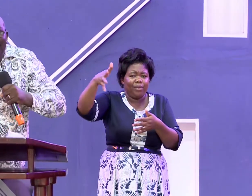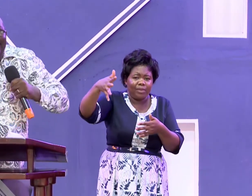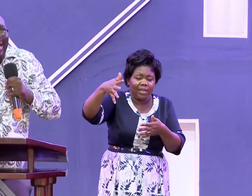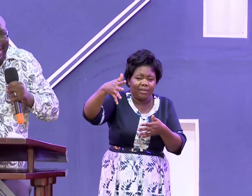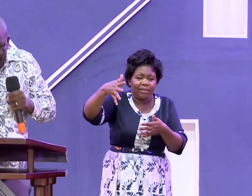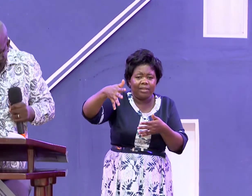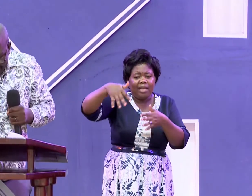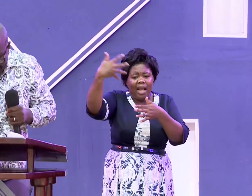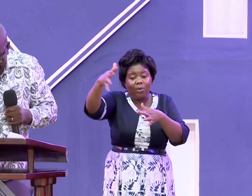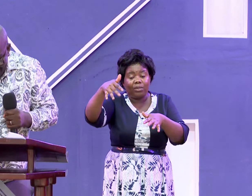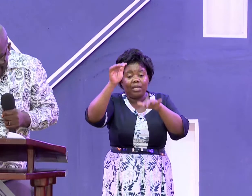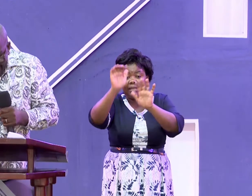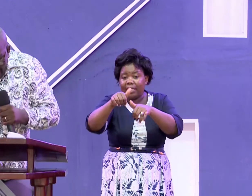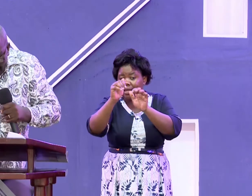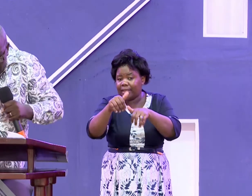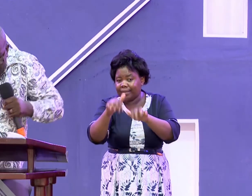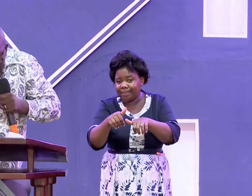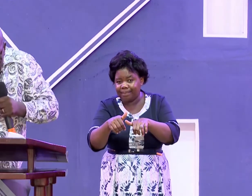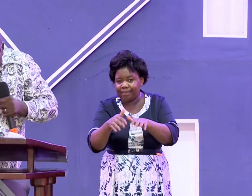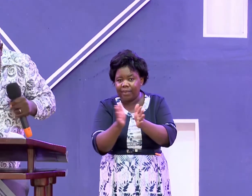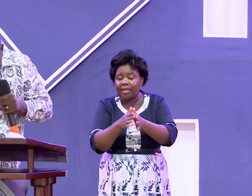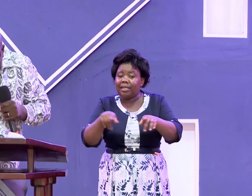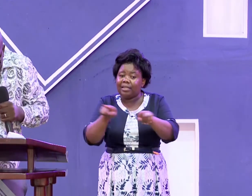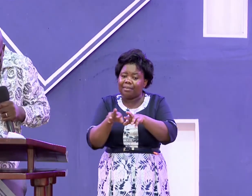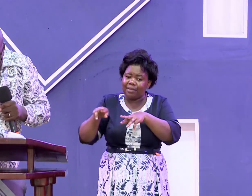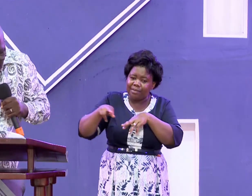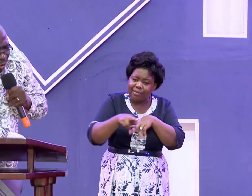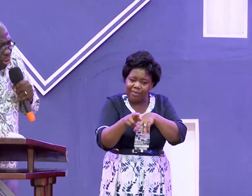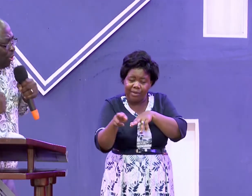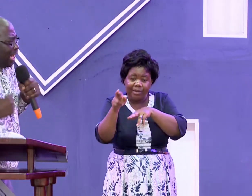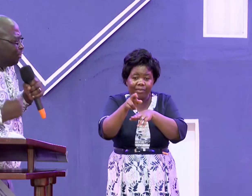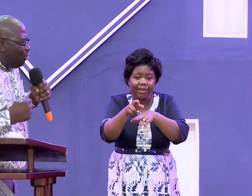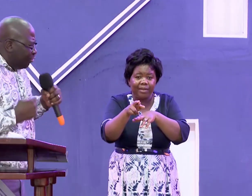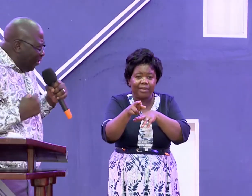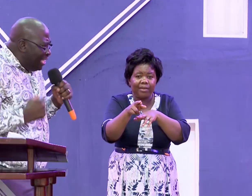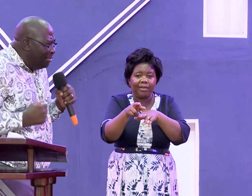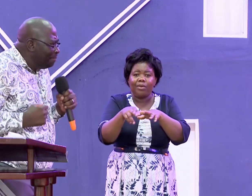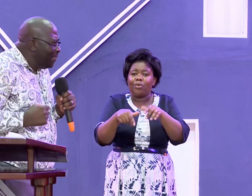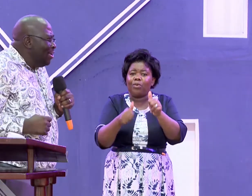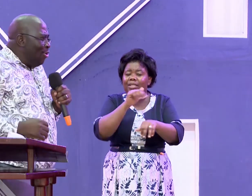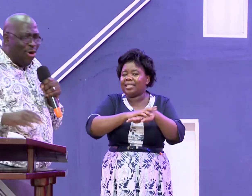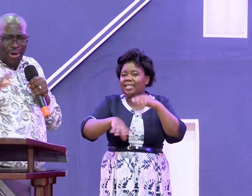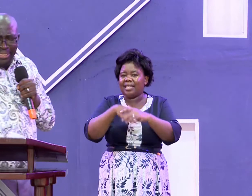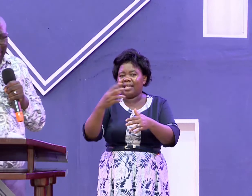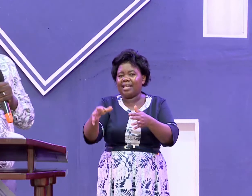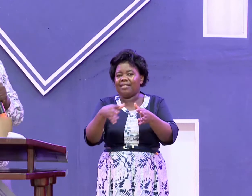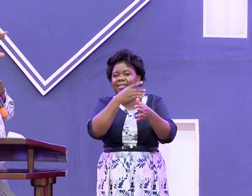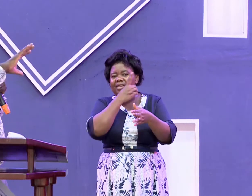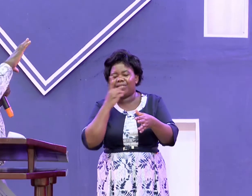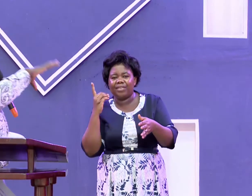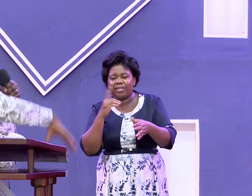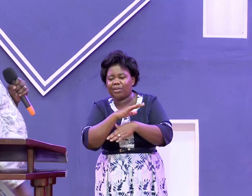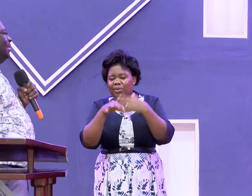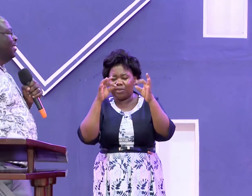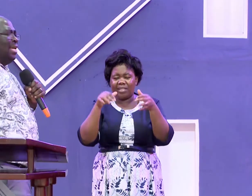Like a watered garden. Like a spring of water. Whose waters do not fail. Oh, these are very